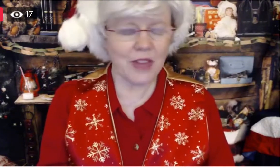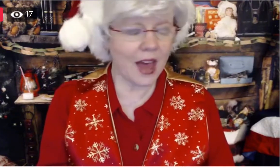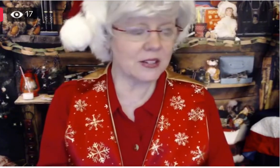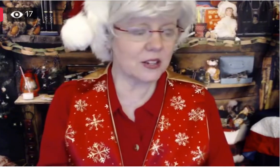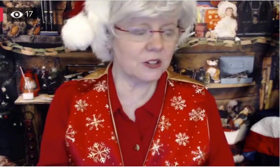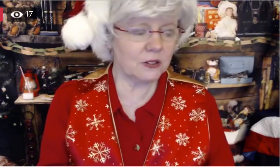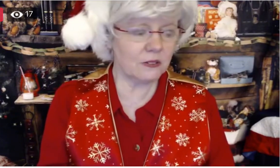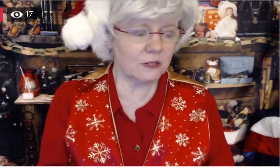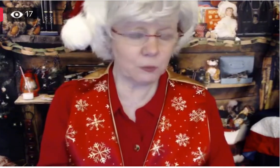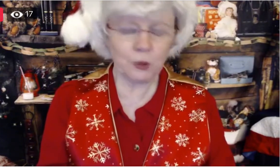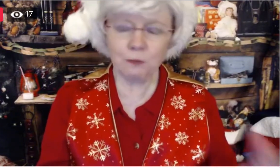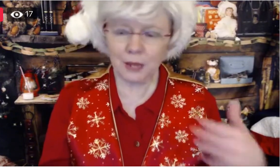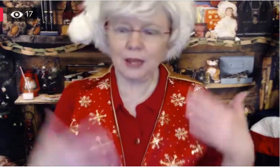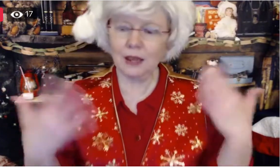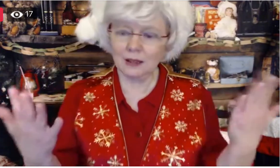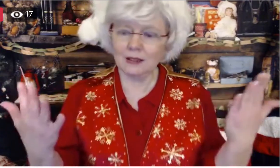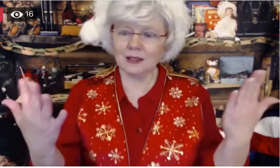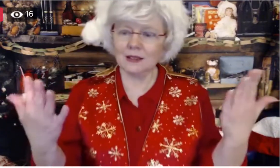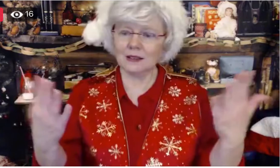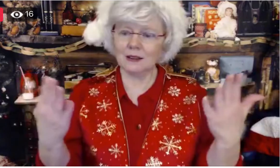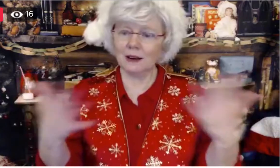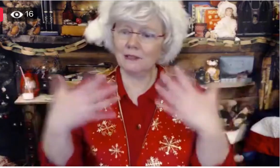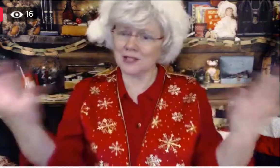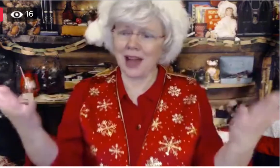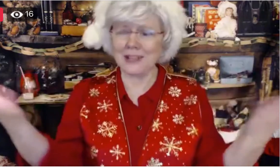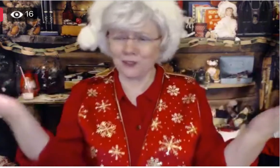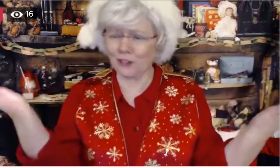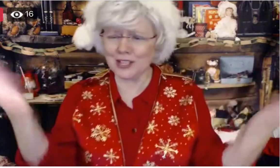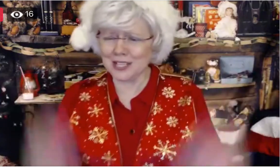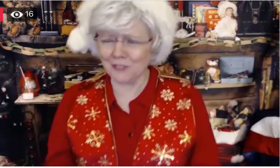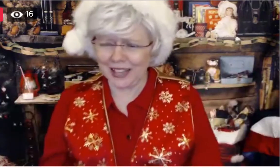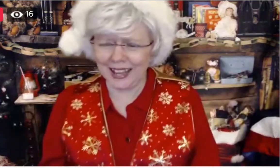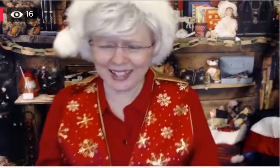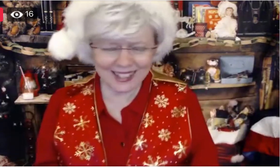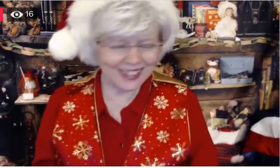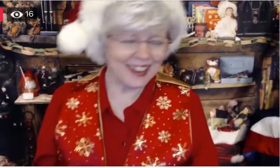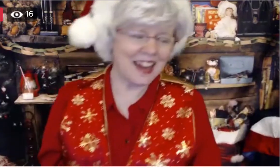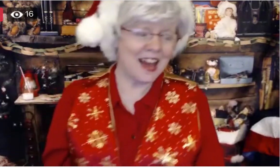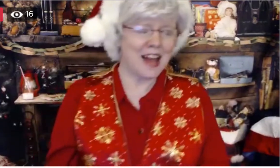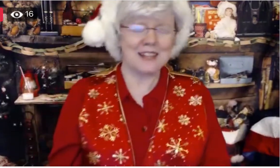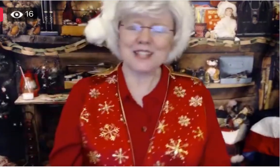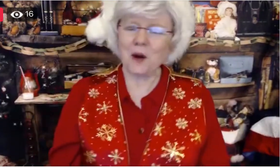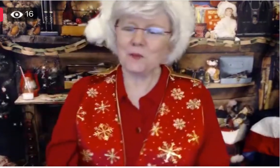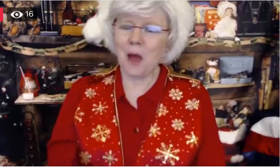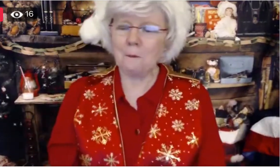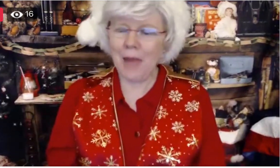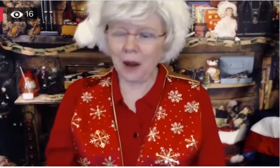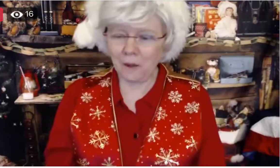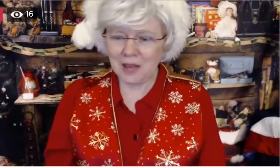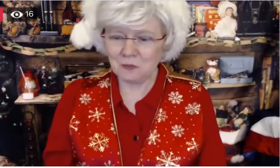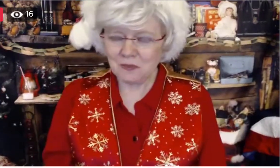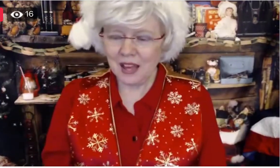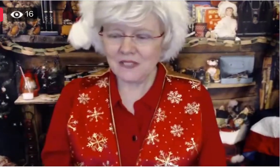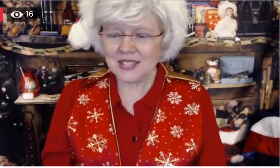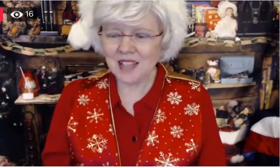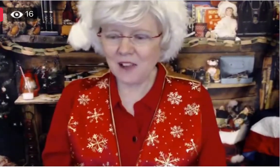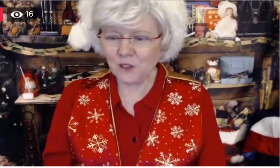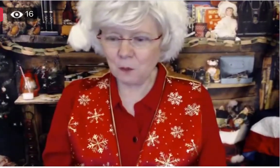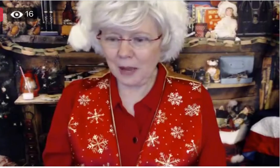that would be the signs for the nativity. So Mary, the sign for